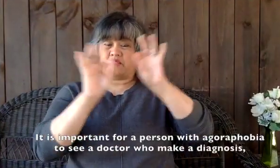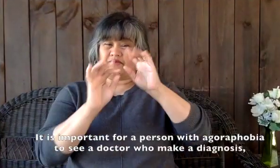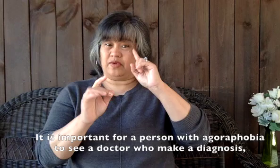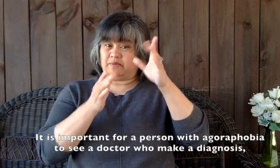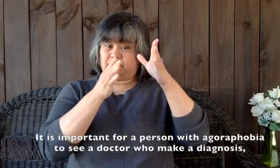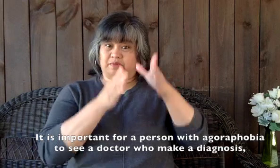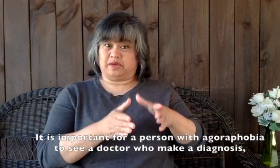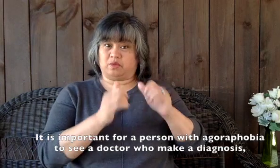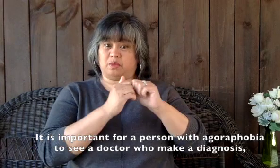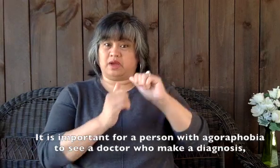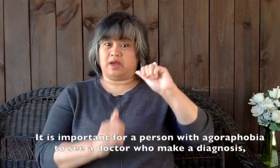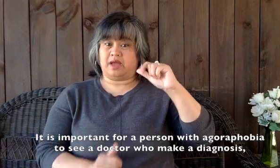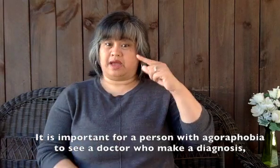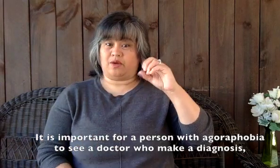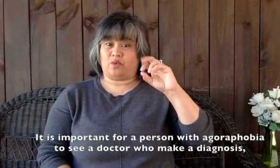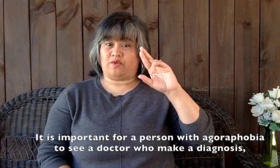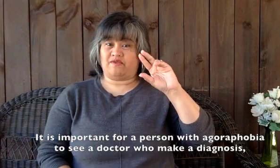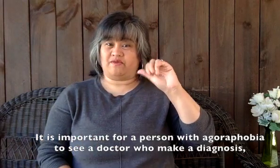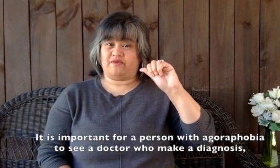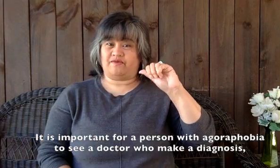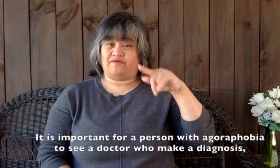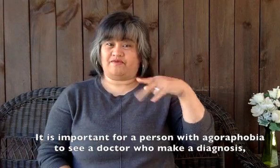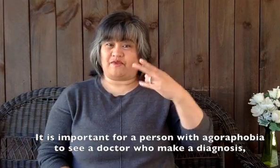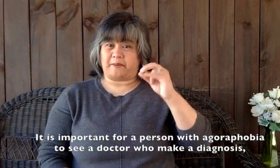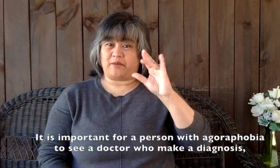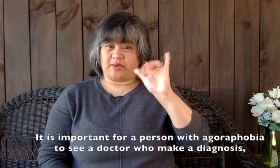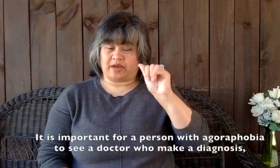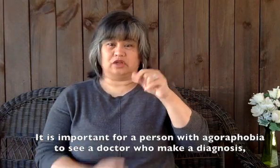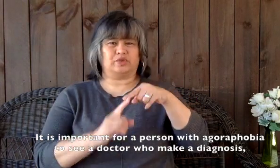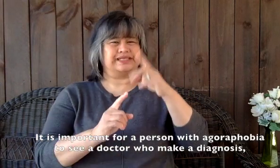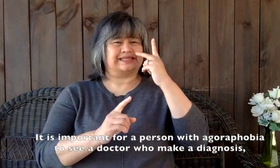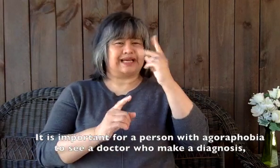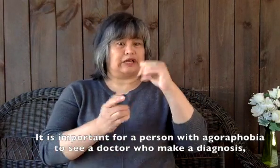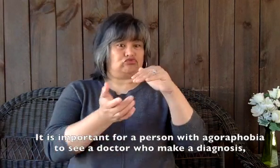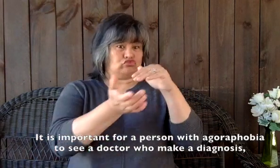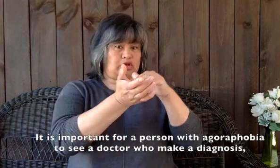It is important for a person with agoraphobia to see a doctor to make a diagnosis,